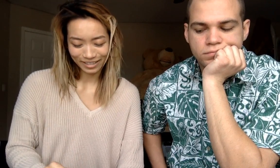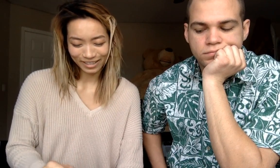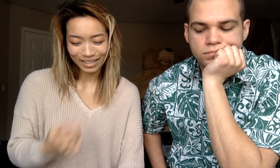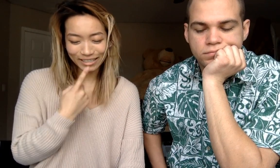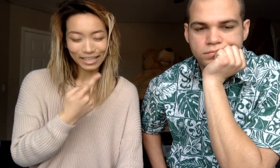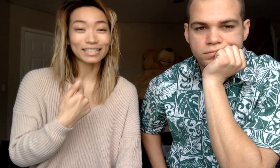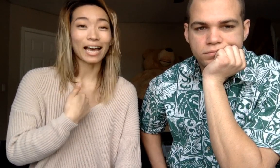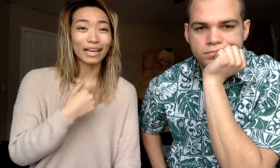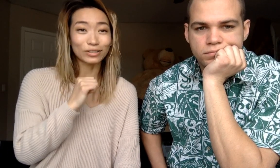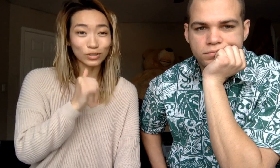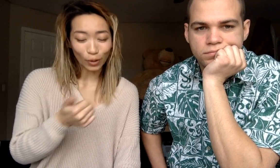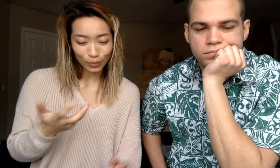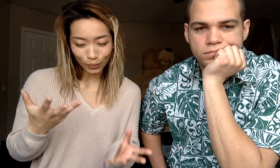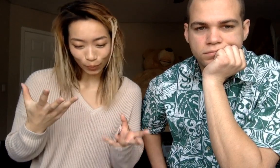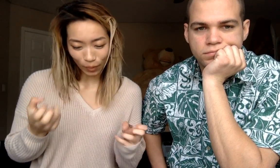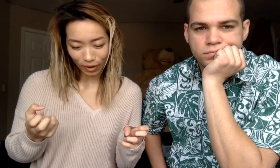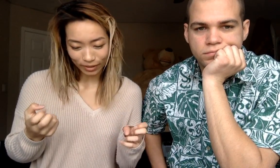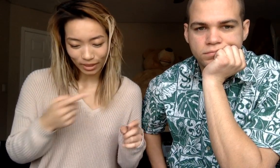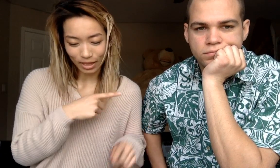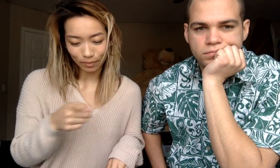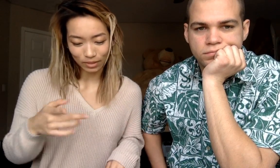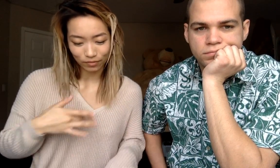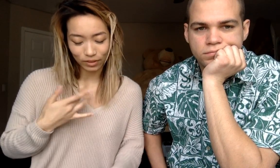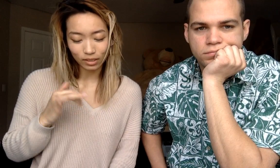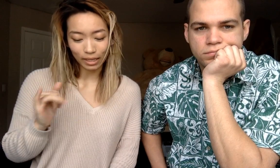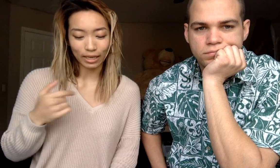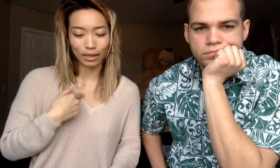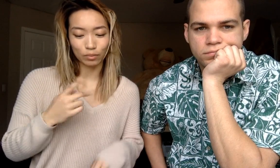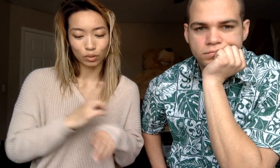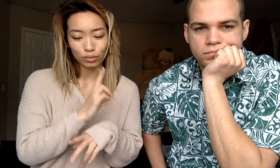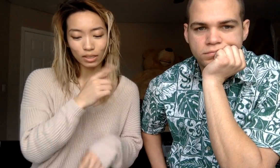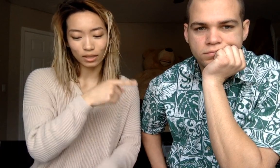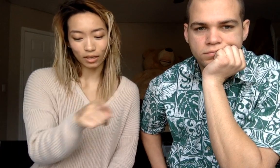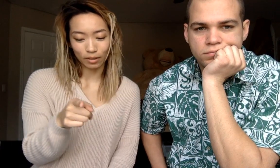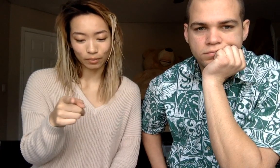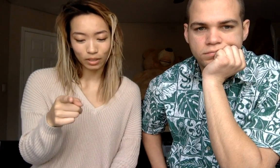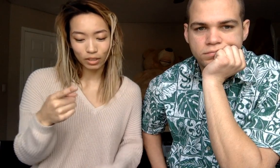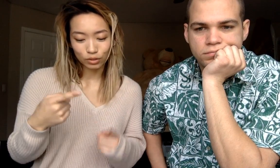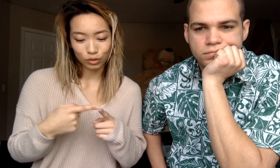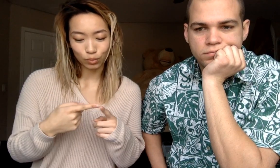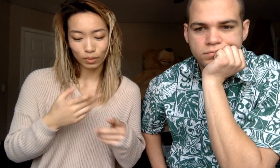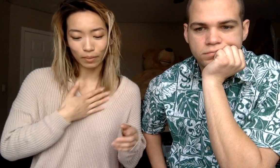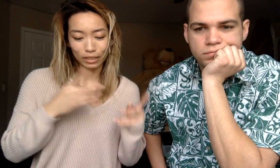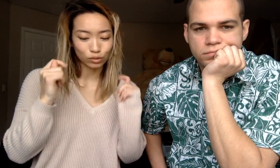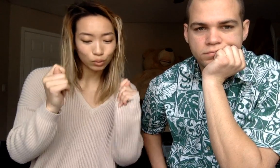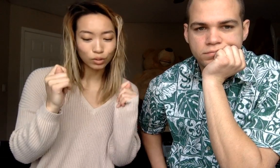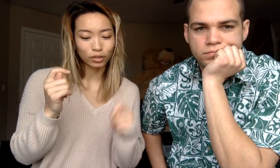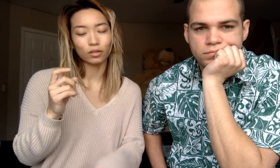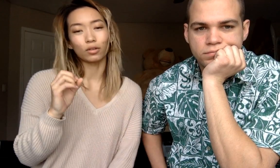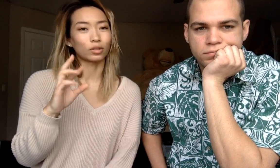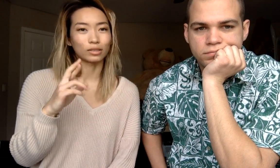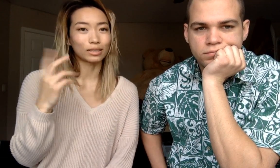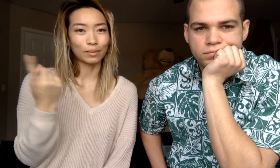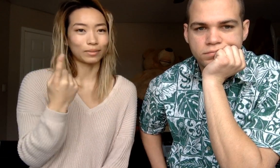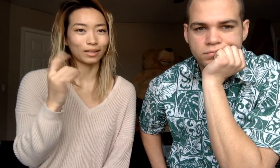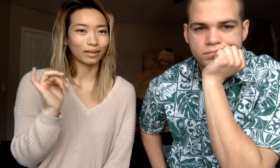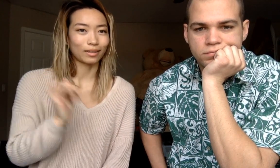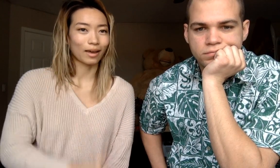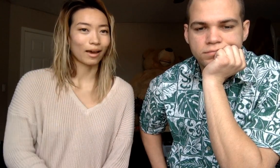he says, I don't want them to feel like I'm using them to be my tutor or something like that,